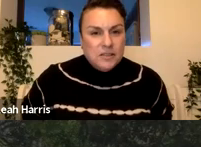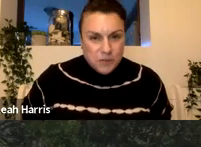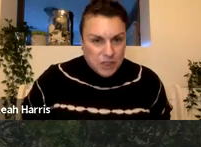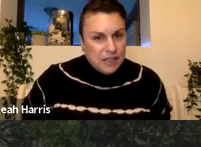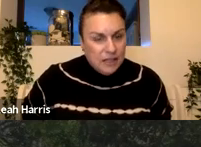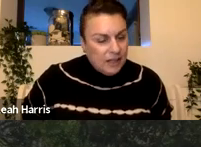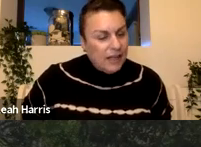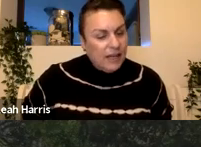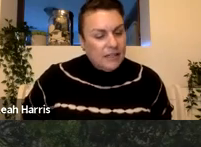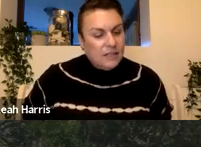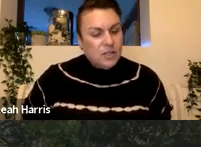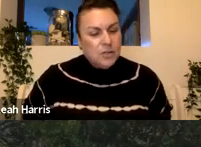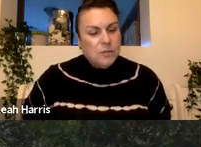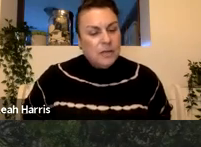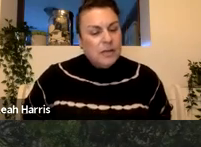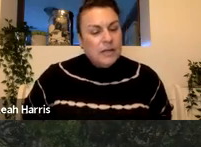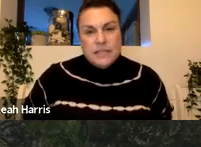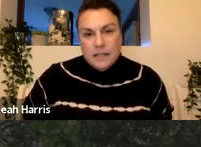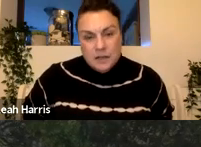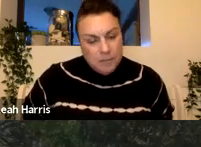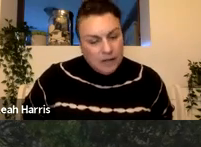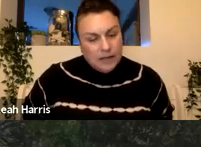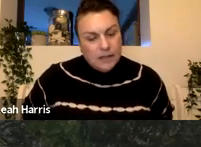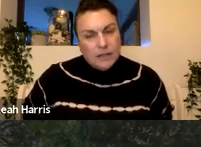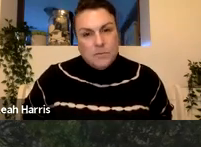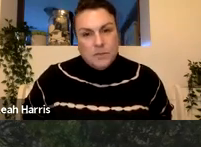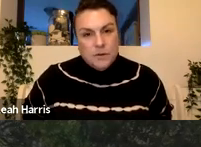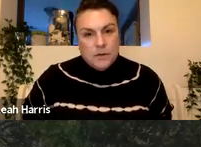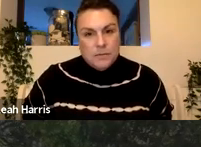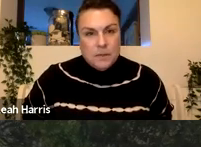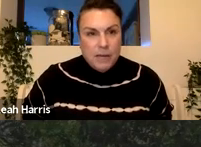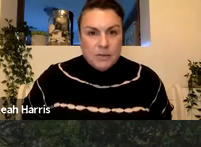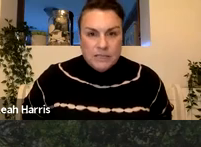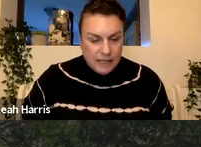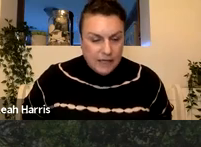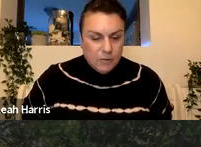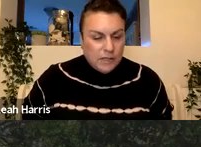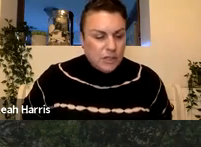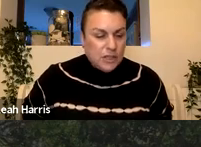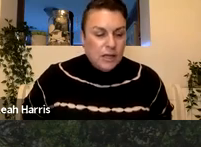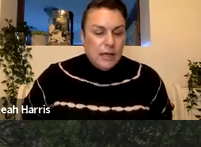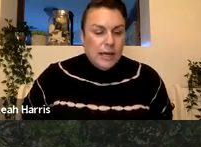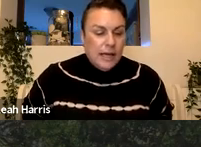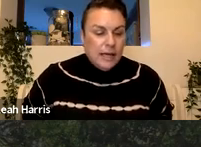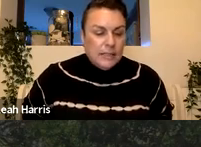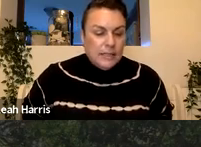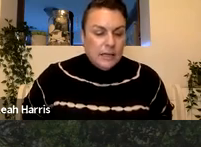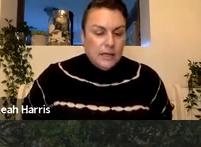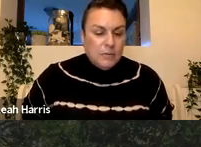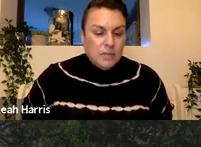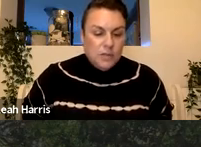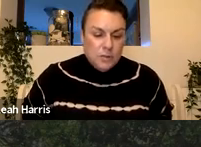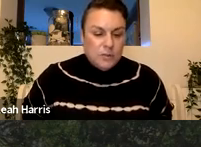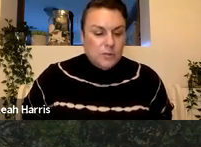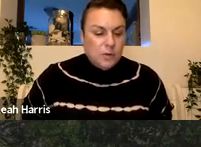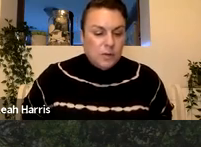-called virginia and the term seneca maca comes from the powhatan language and uh